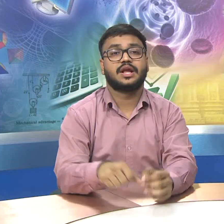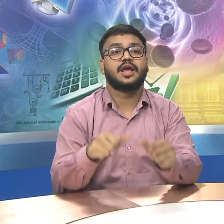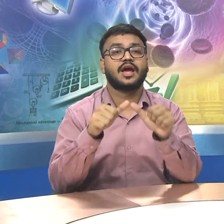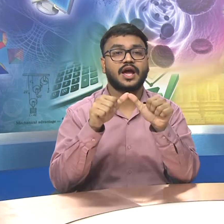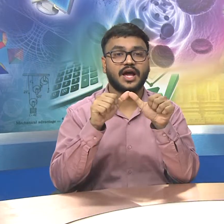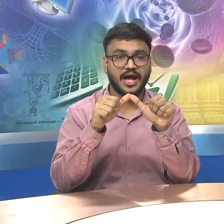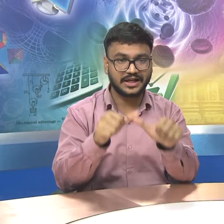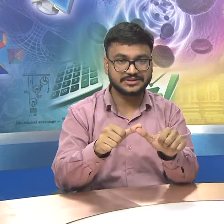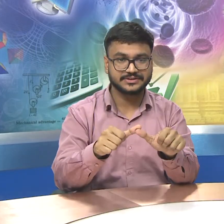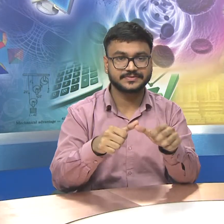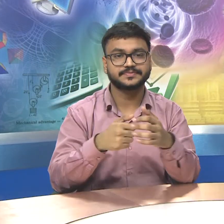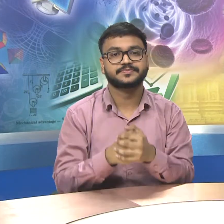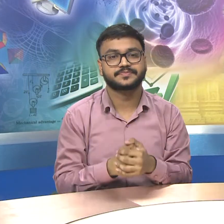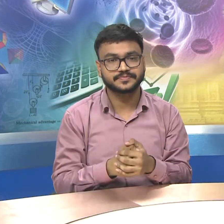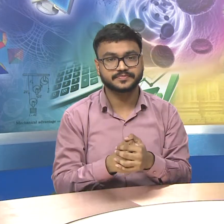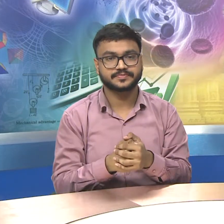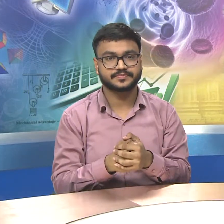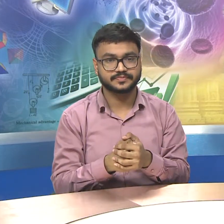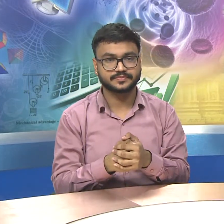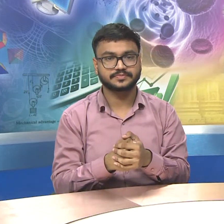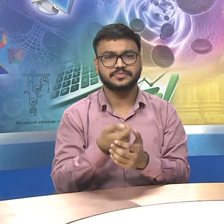And the answer is